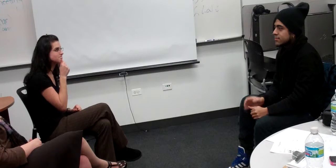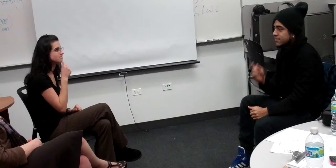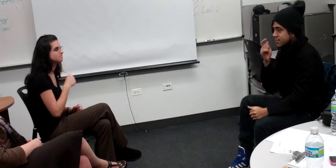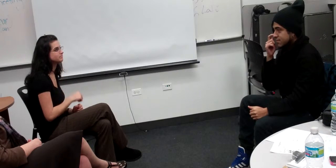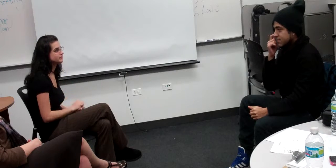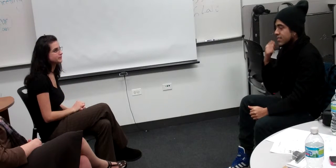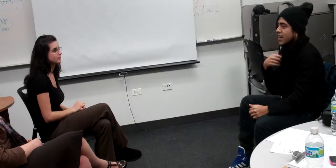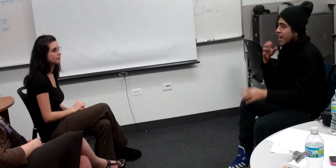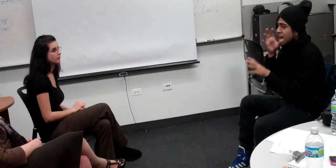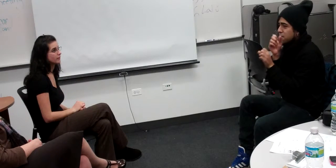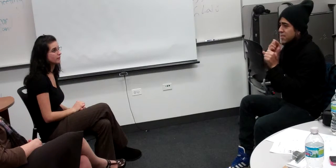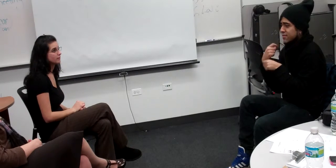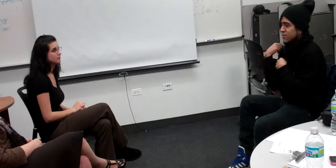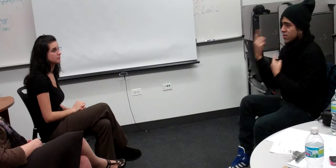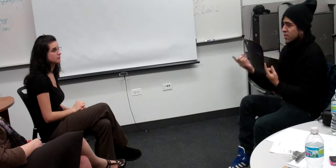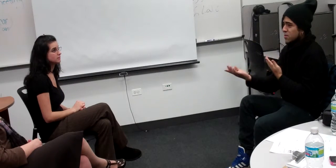Did you say this happened?